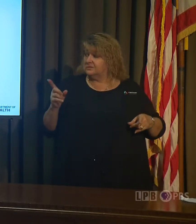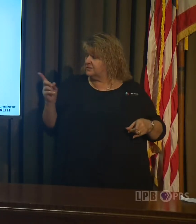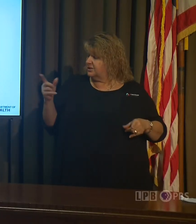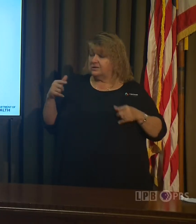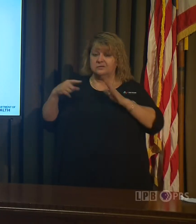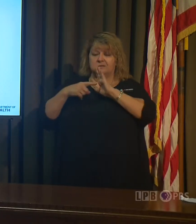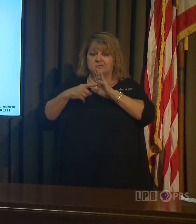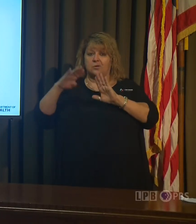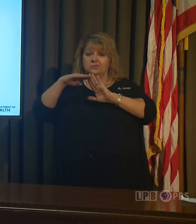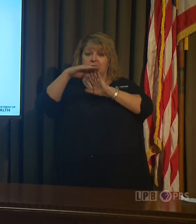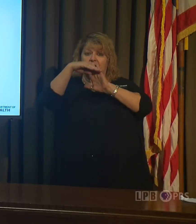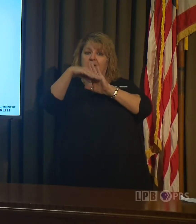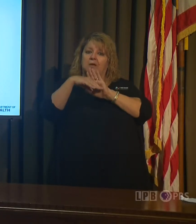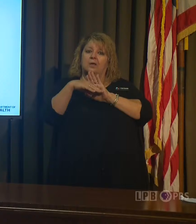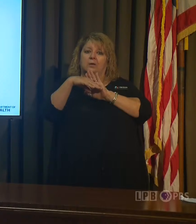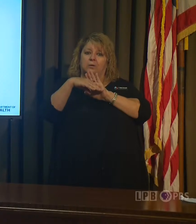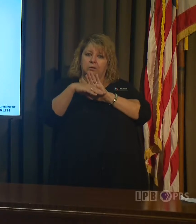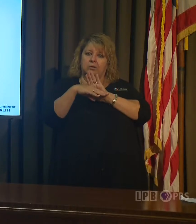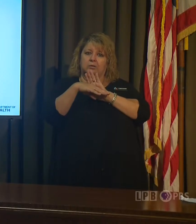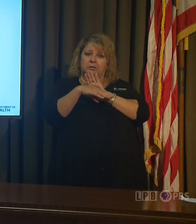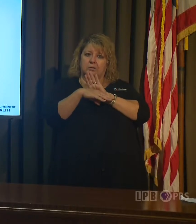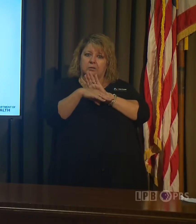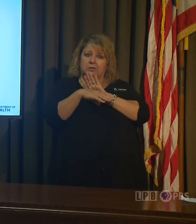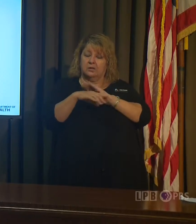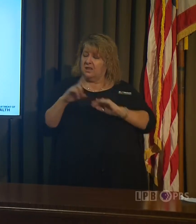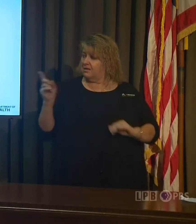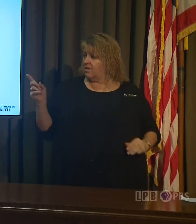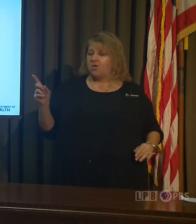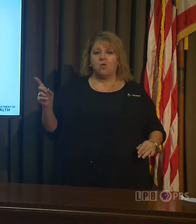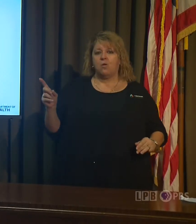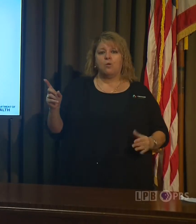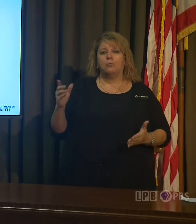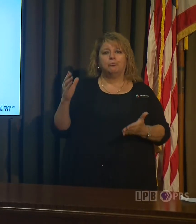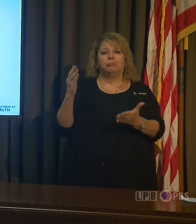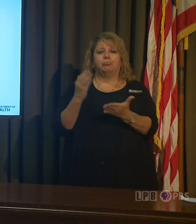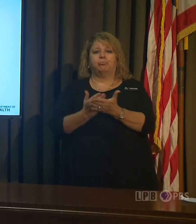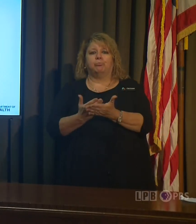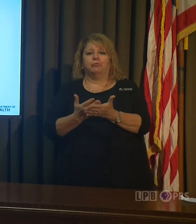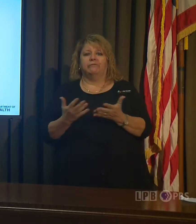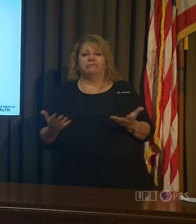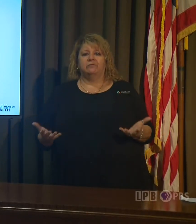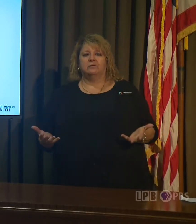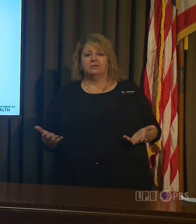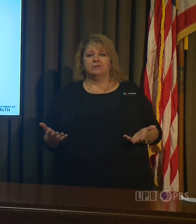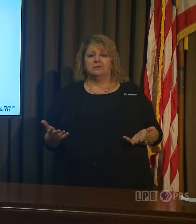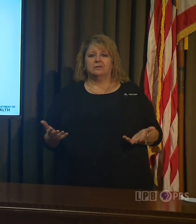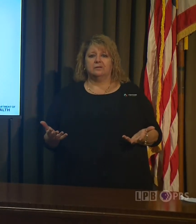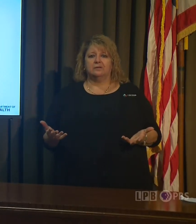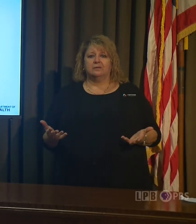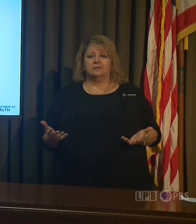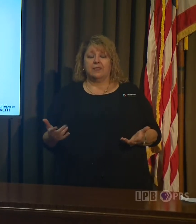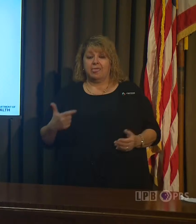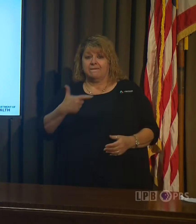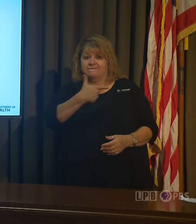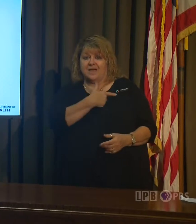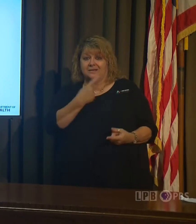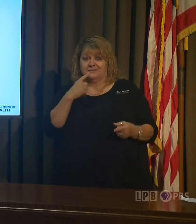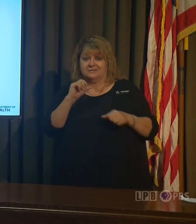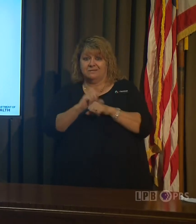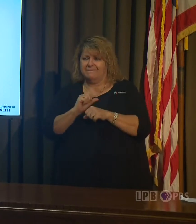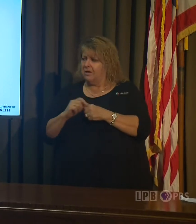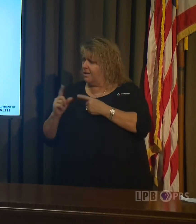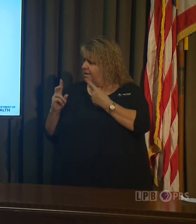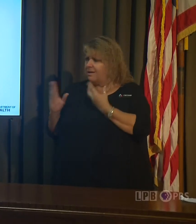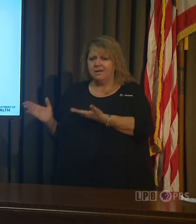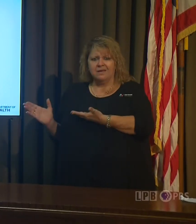governor mentioned, offers extraordinarily compelling proof of how well these vaccines work,